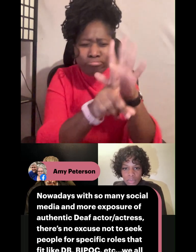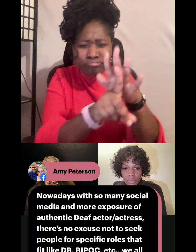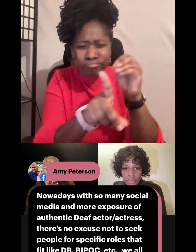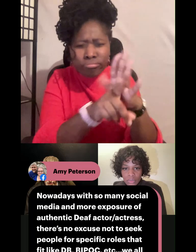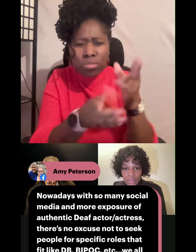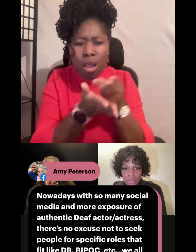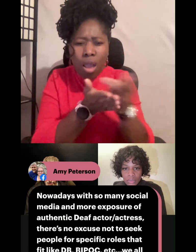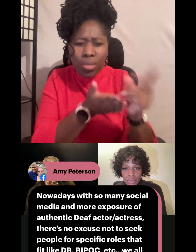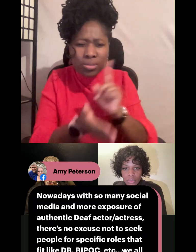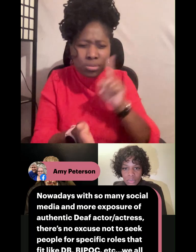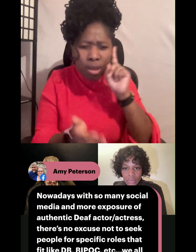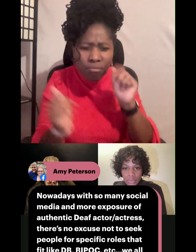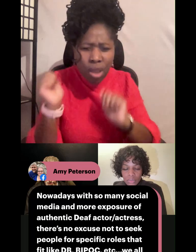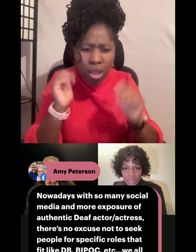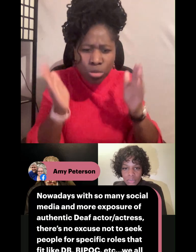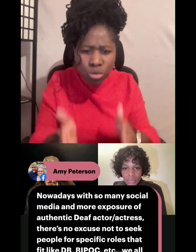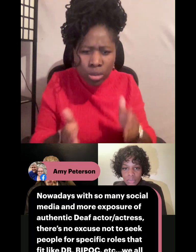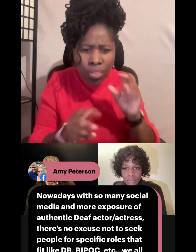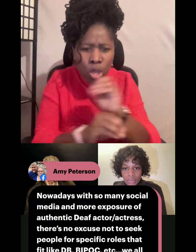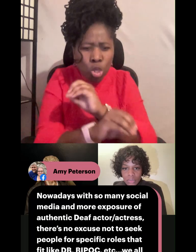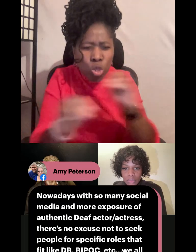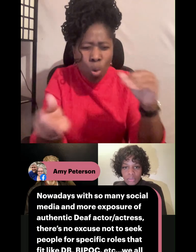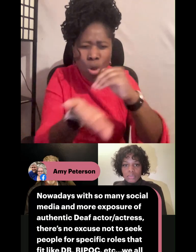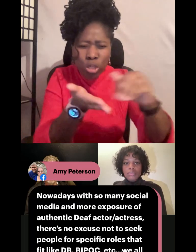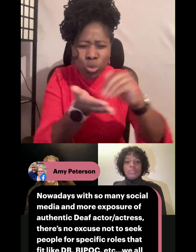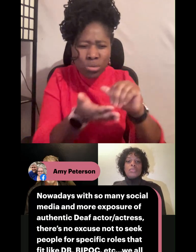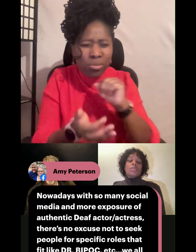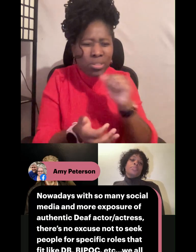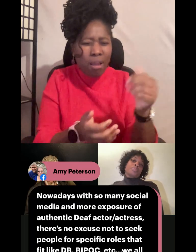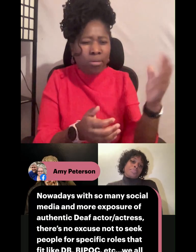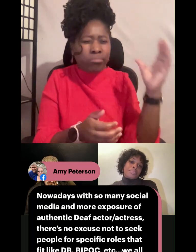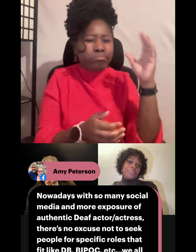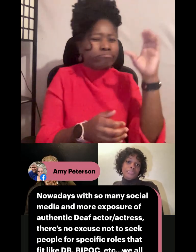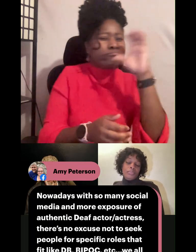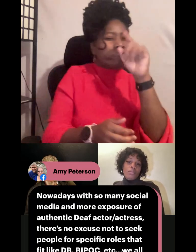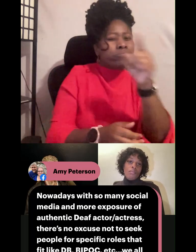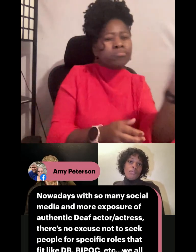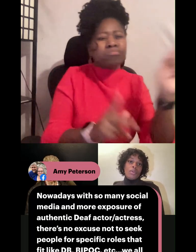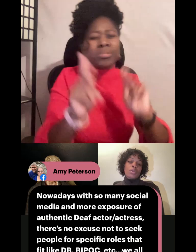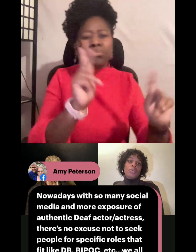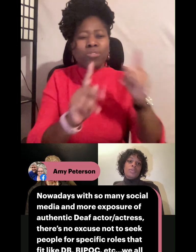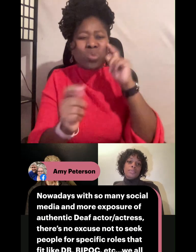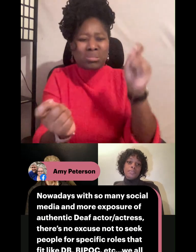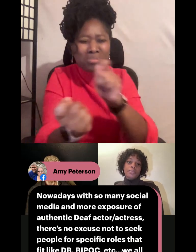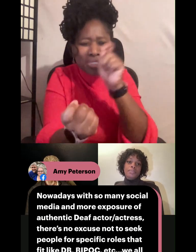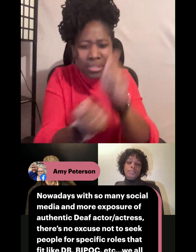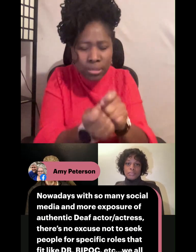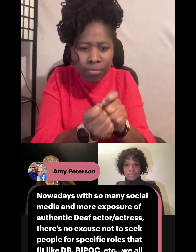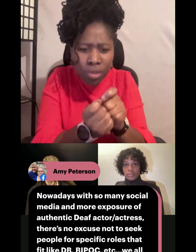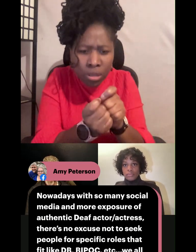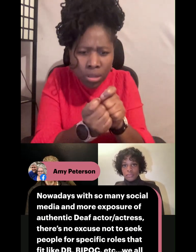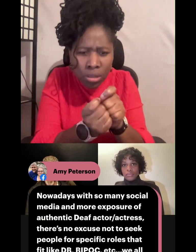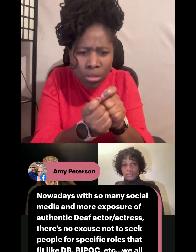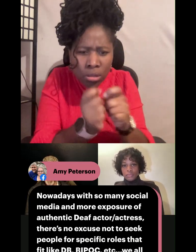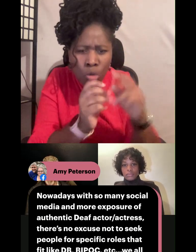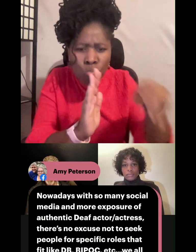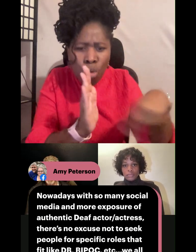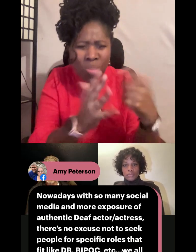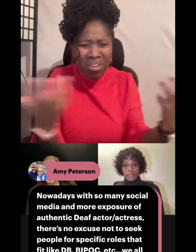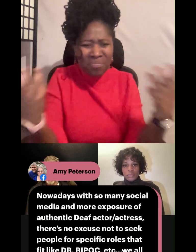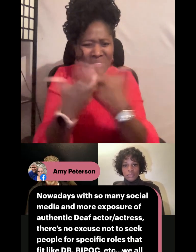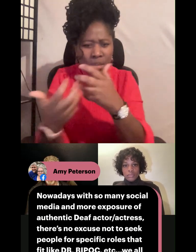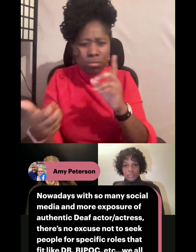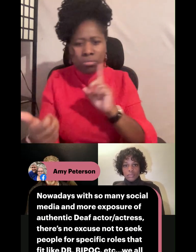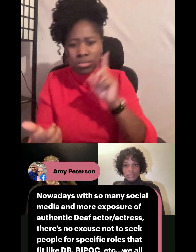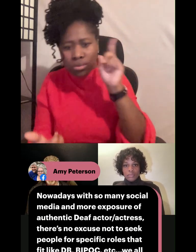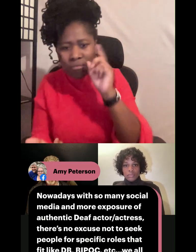one day, nowadays with so many social media and more exposure to authentic deaf actors and actresses, there's no excuse not to seek other